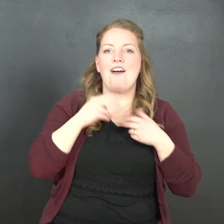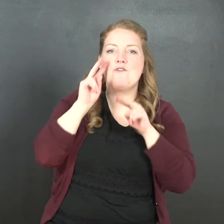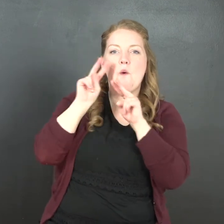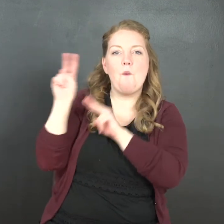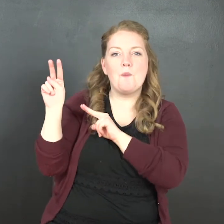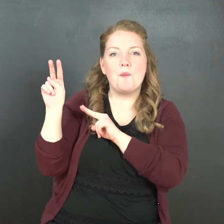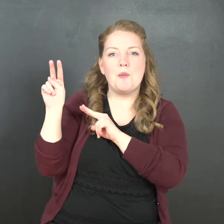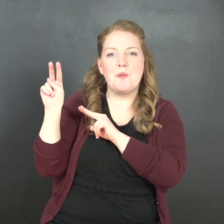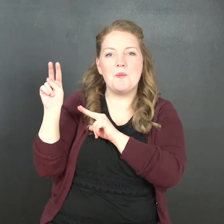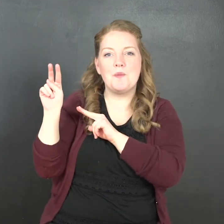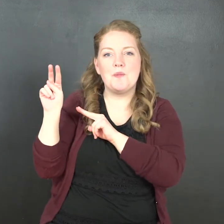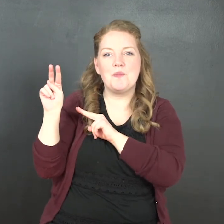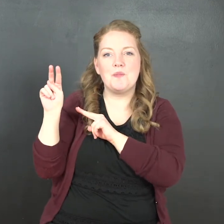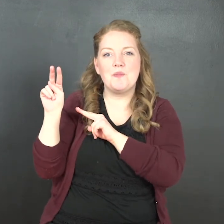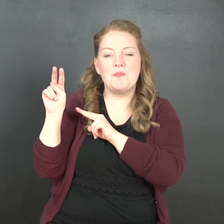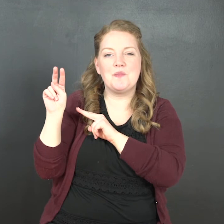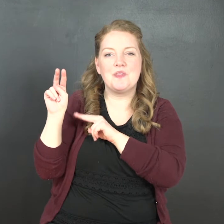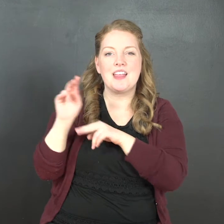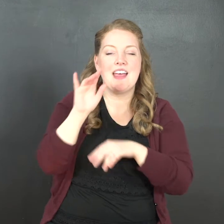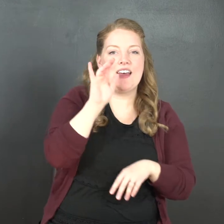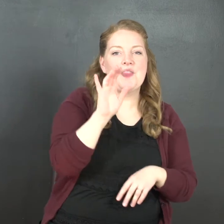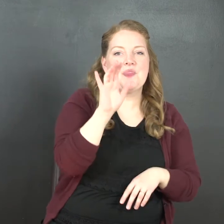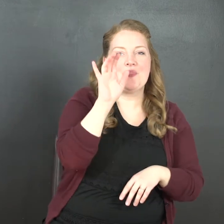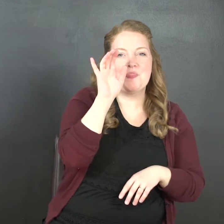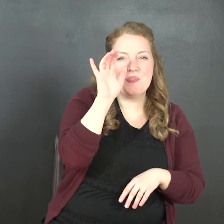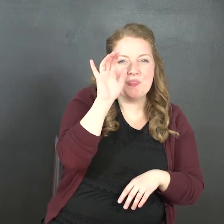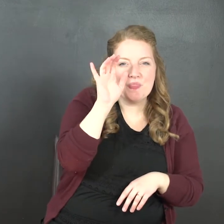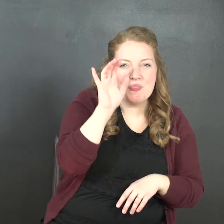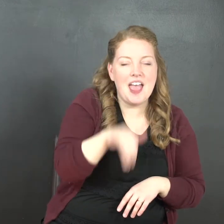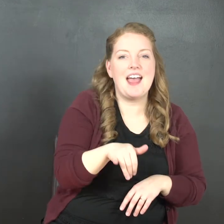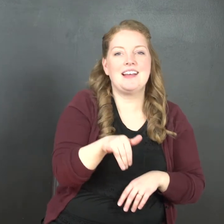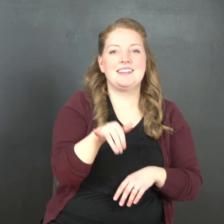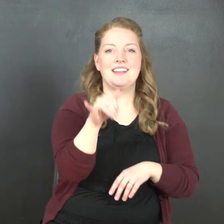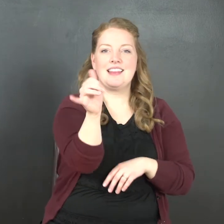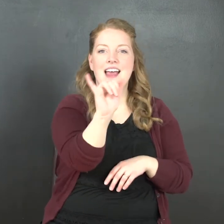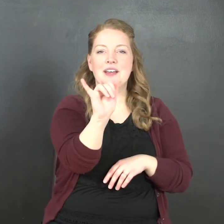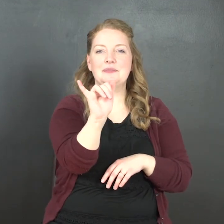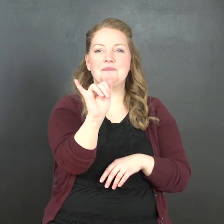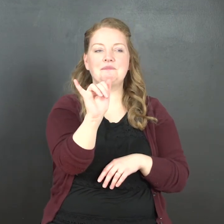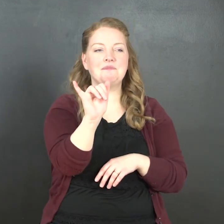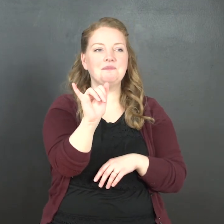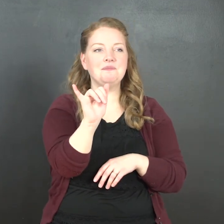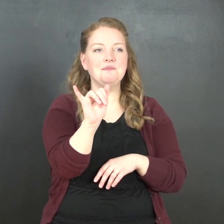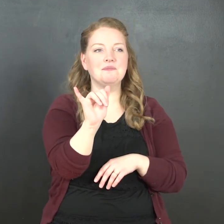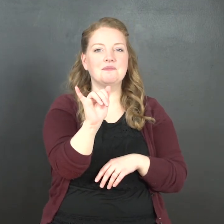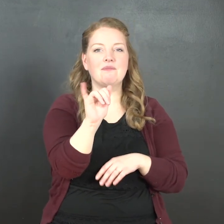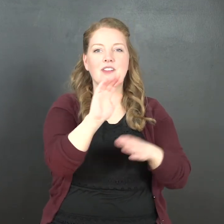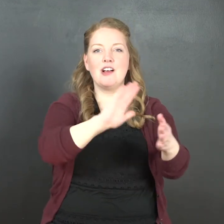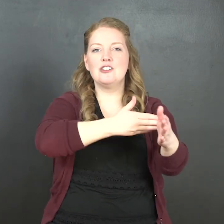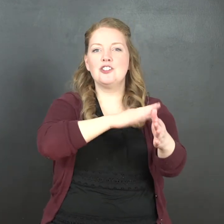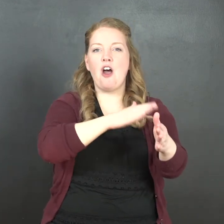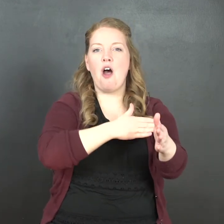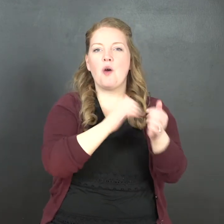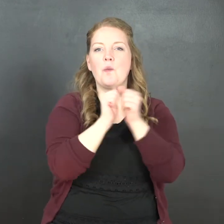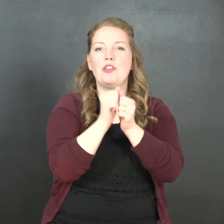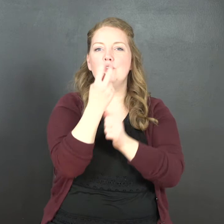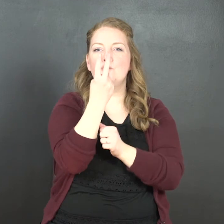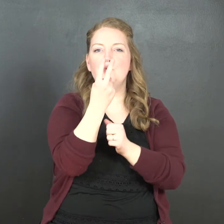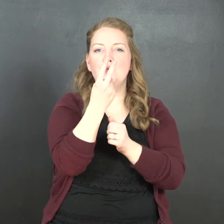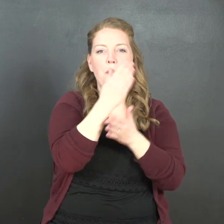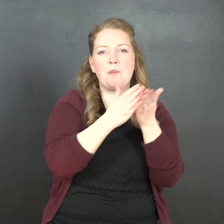scripture. But as a duet goes, you only get to sing one part. If you